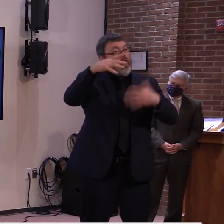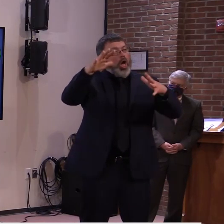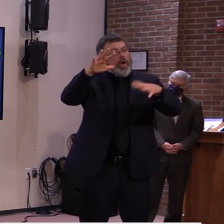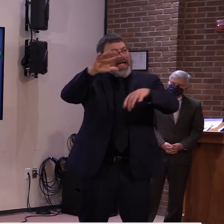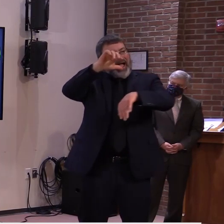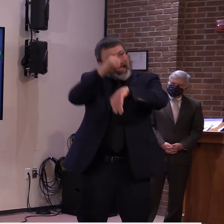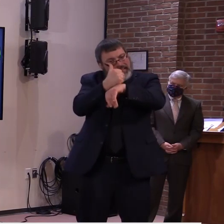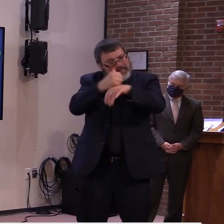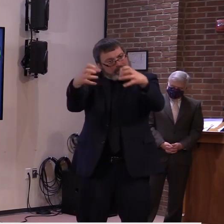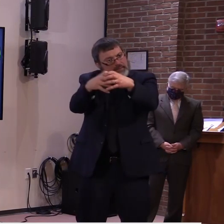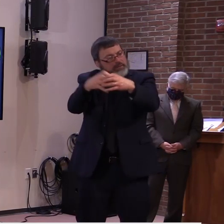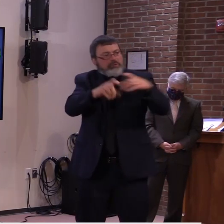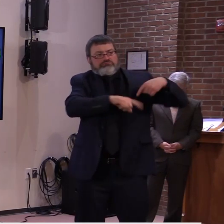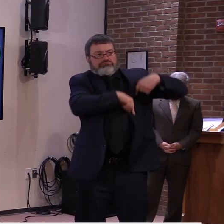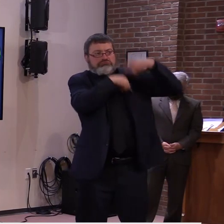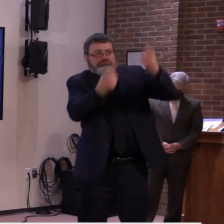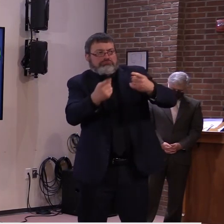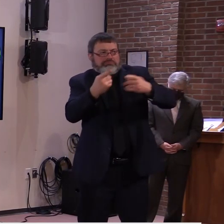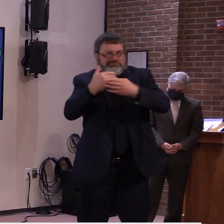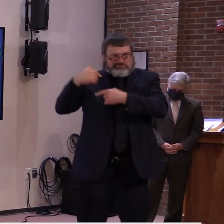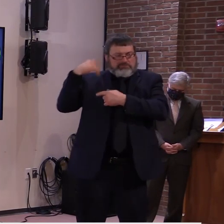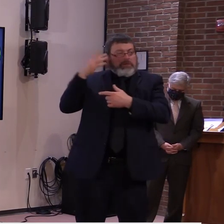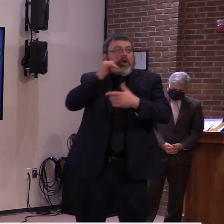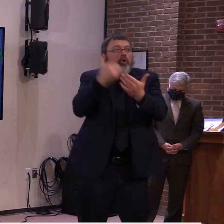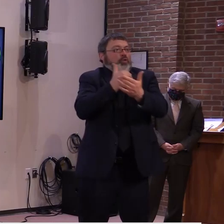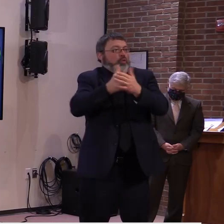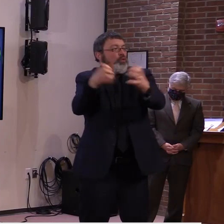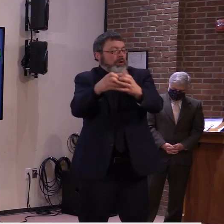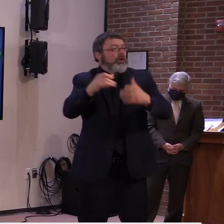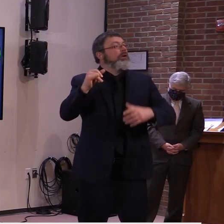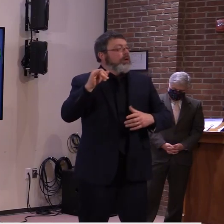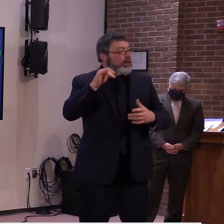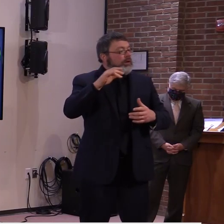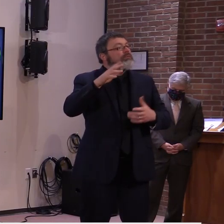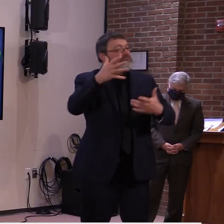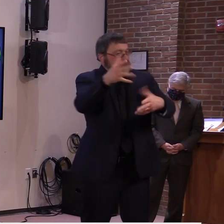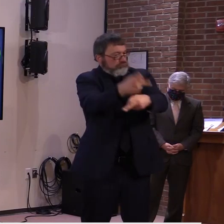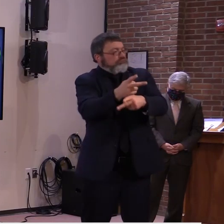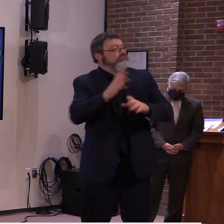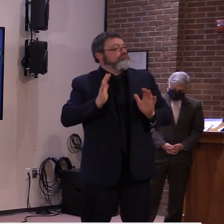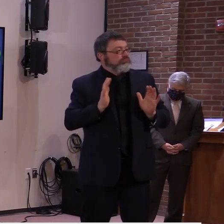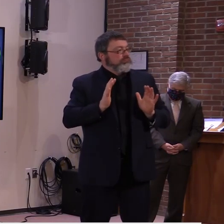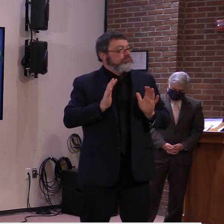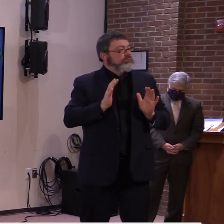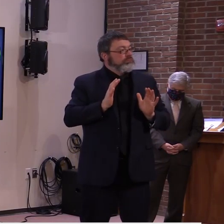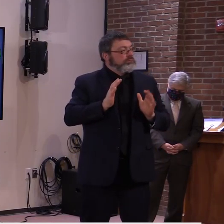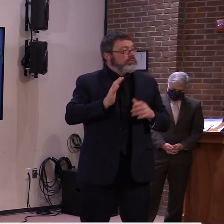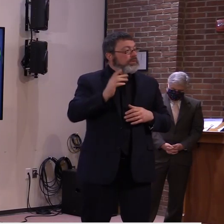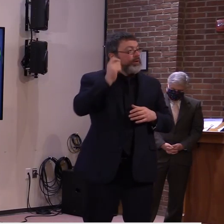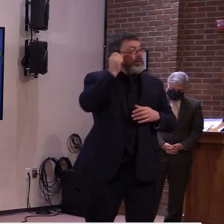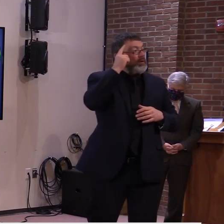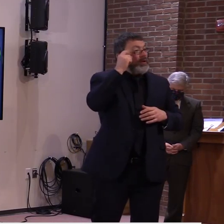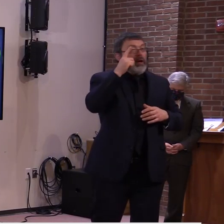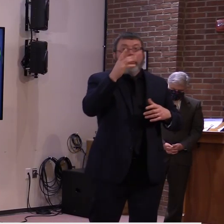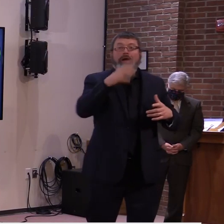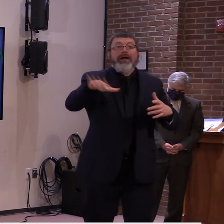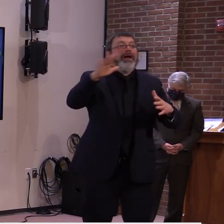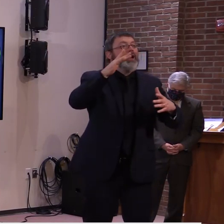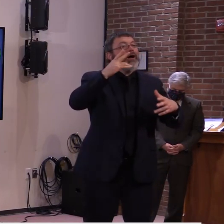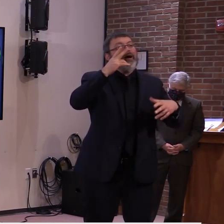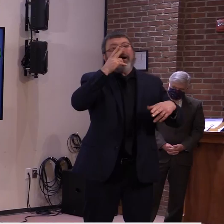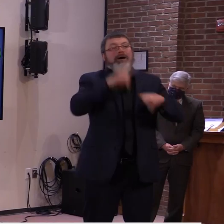childcare. Pods related to social activity and informal play groups are not allowed at this time, and we're discouraging the creation of new pods.